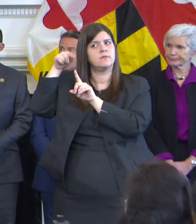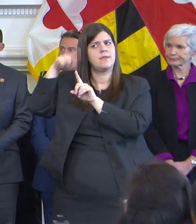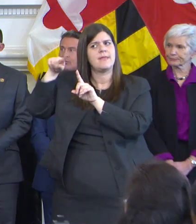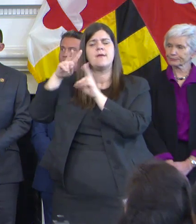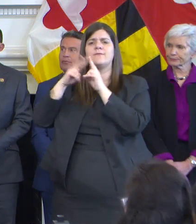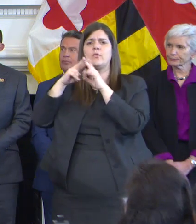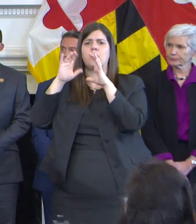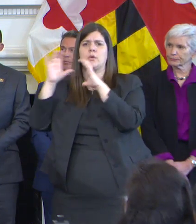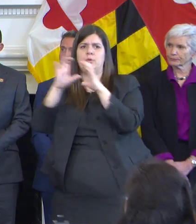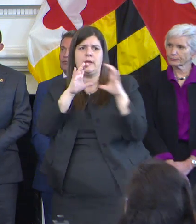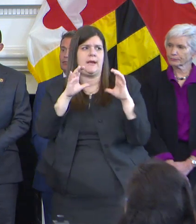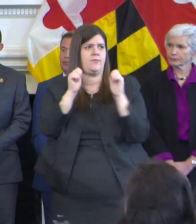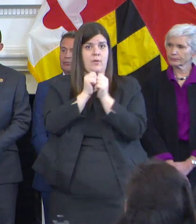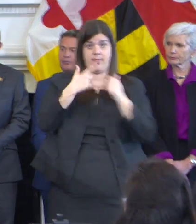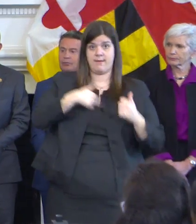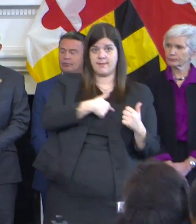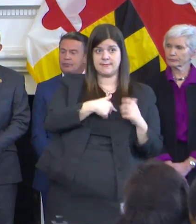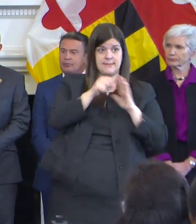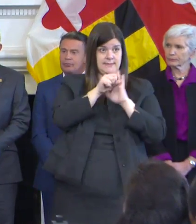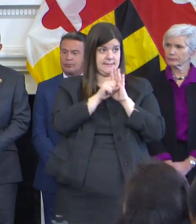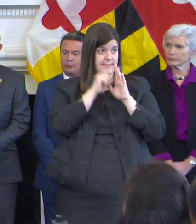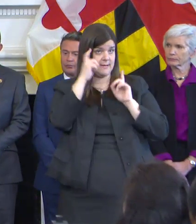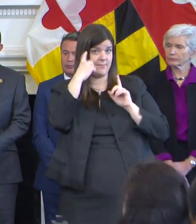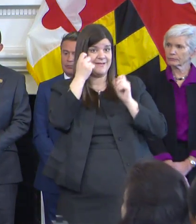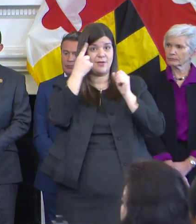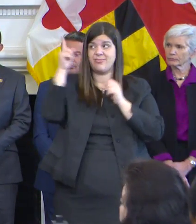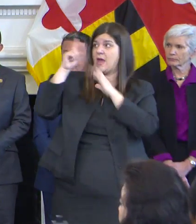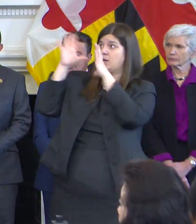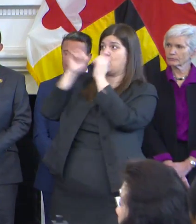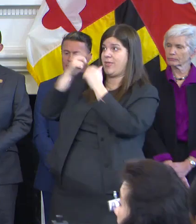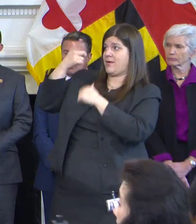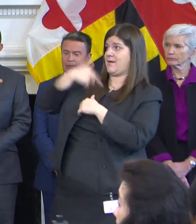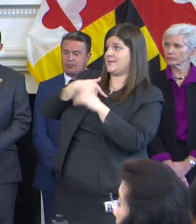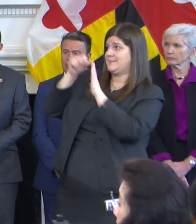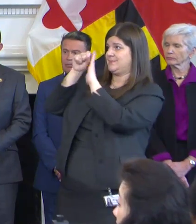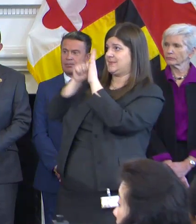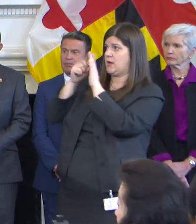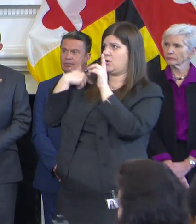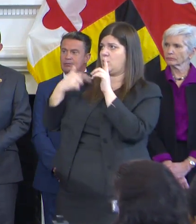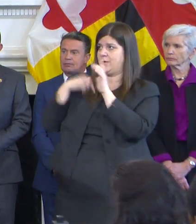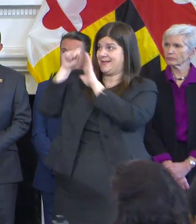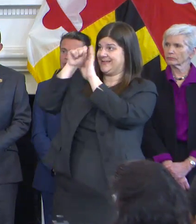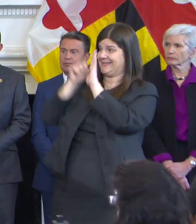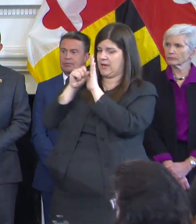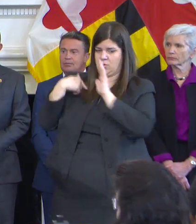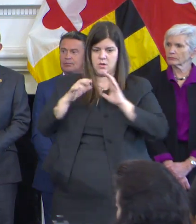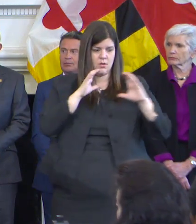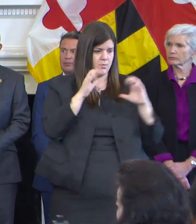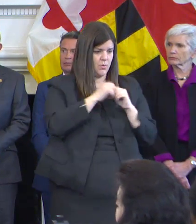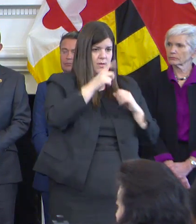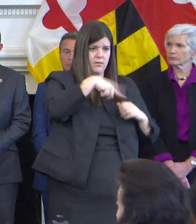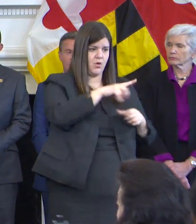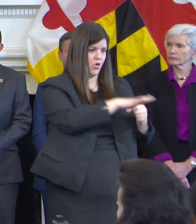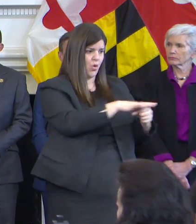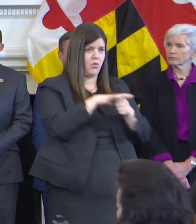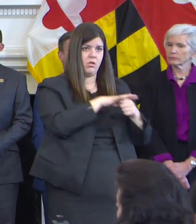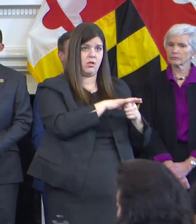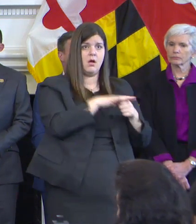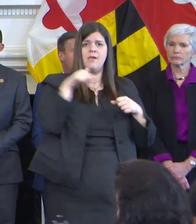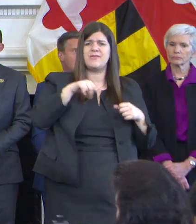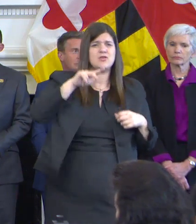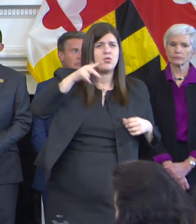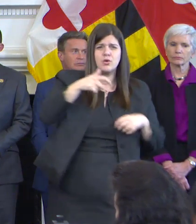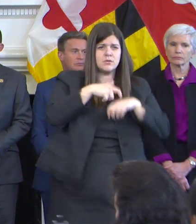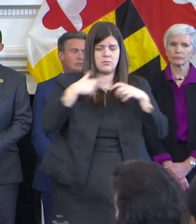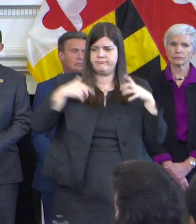like we're trying to do with the local governments. I mean, this is the second time in a week that I've been in the Situation Room with almost all of my fellow governors across